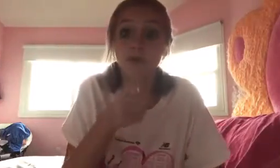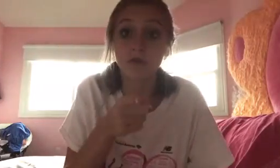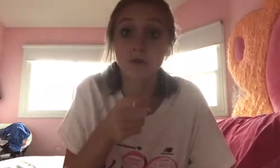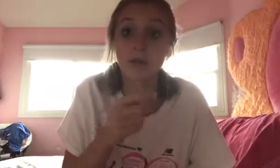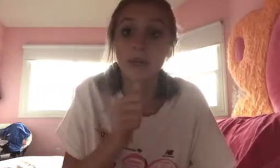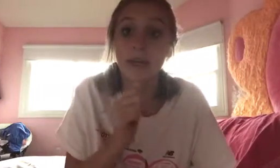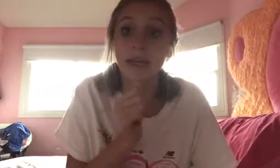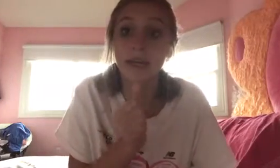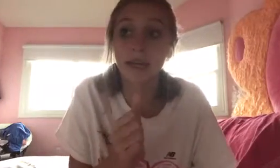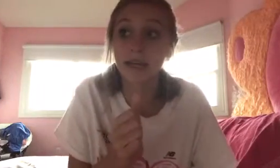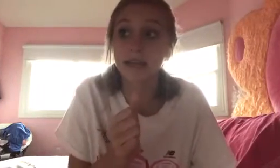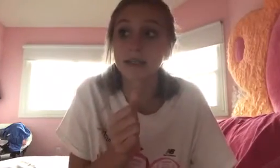you ain't